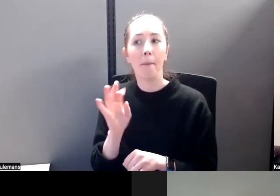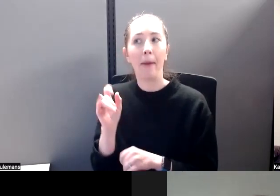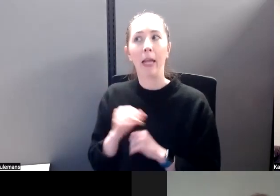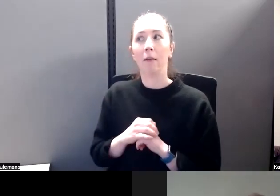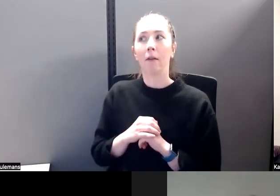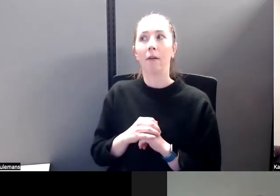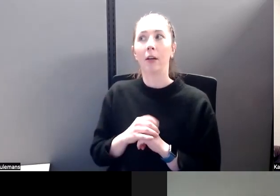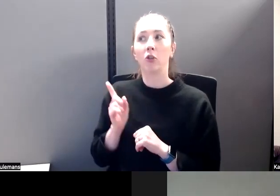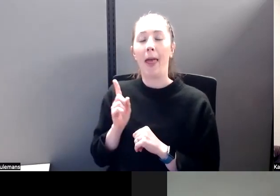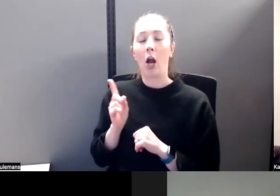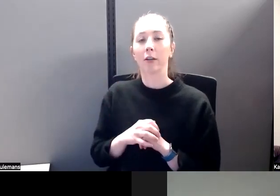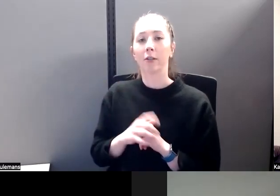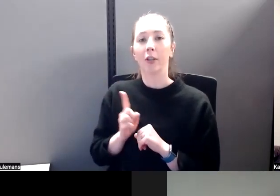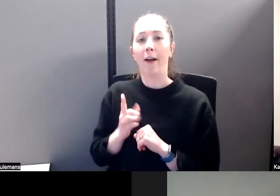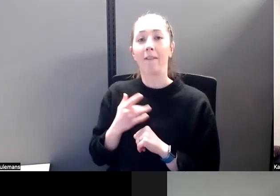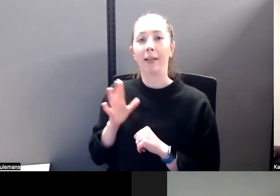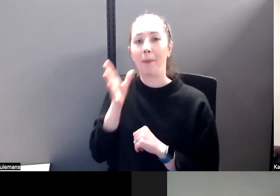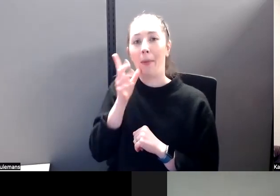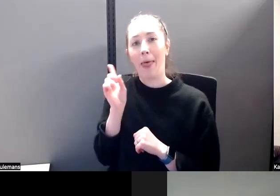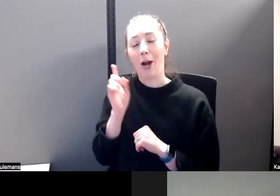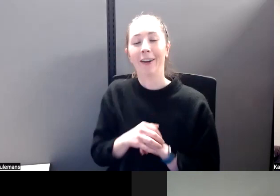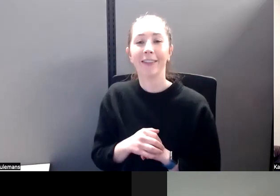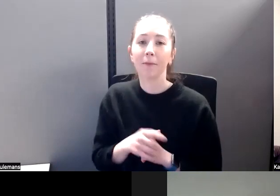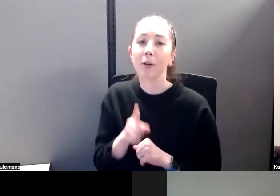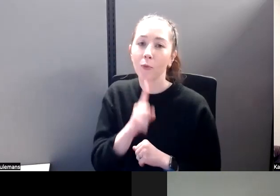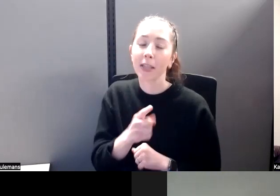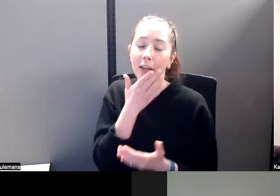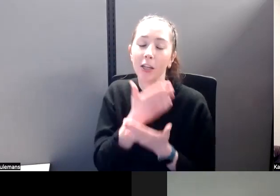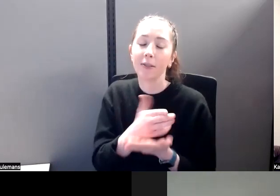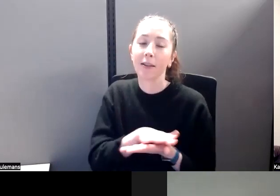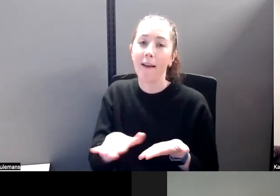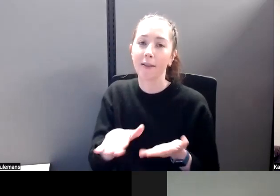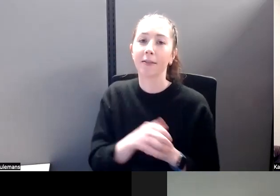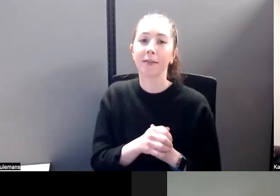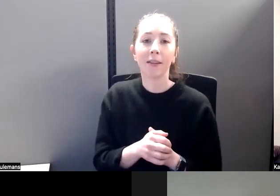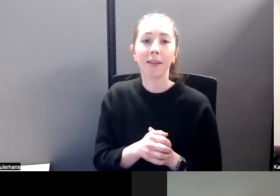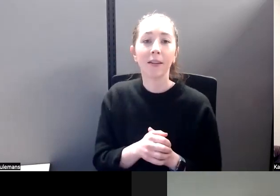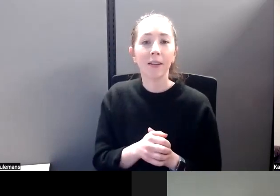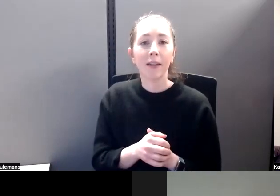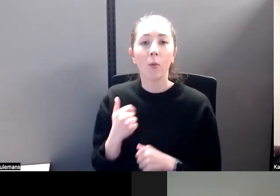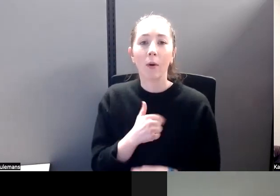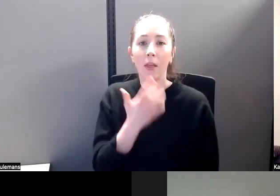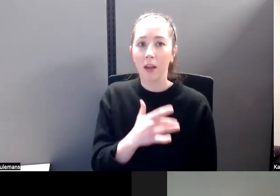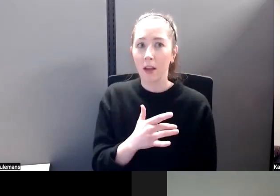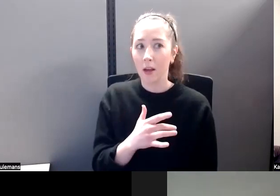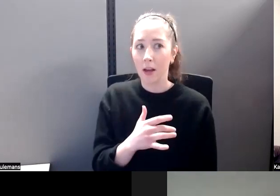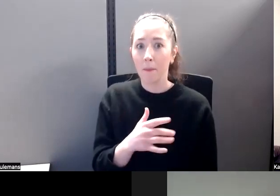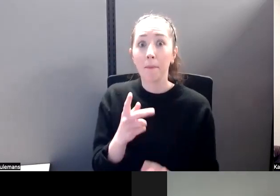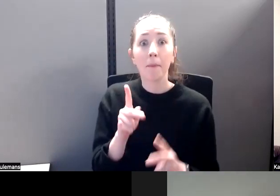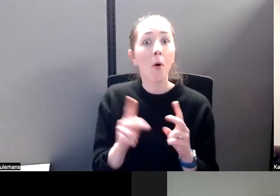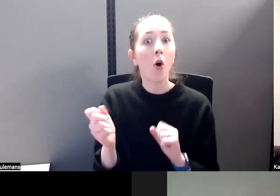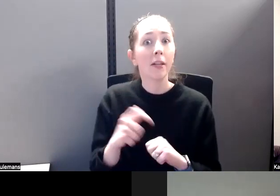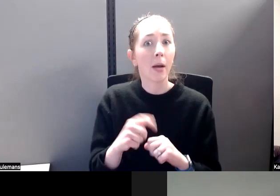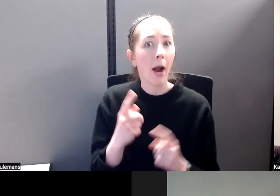getting footage. Great. You know, that was a treat. It was a treat. And it's so funny because people are like, how was it working with Tyler?